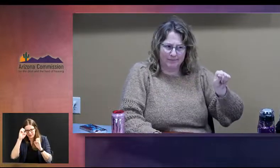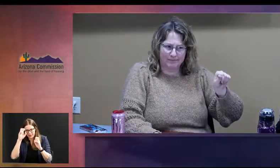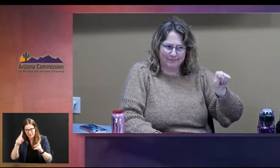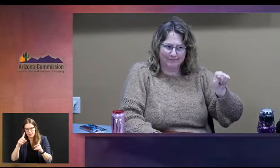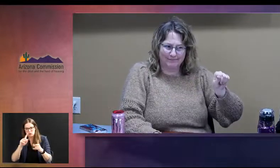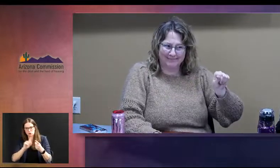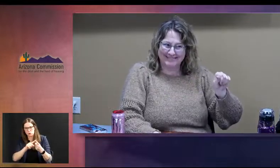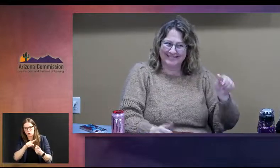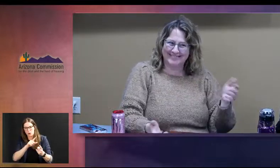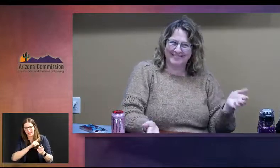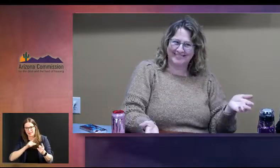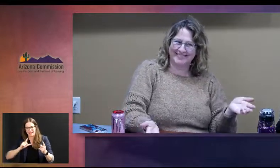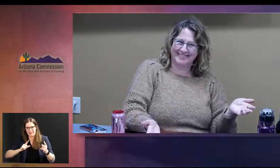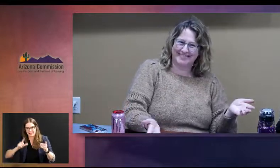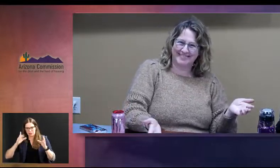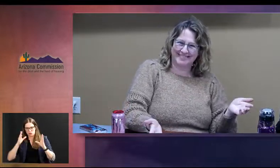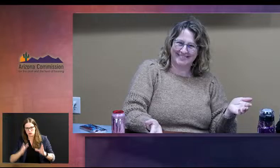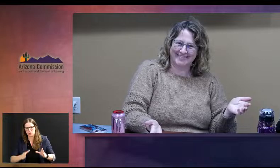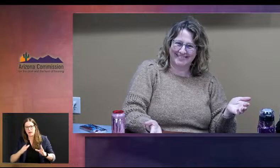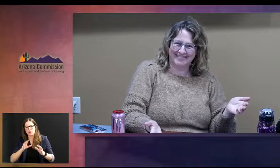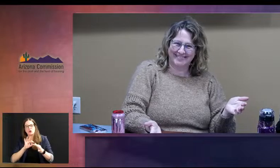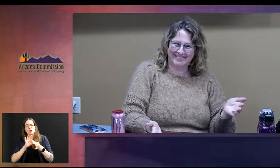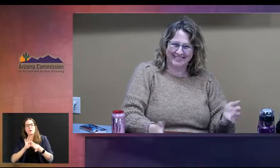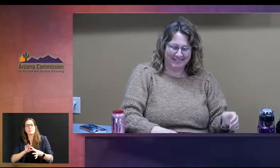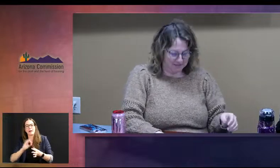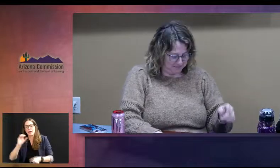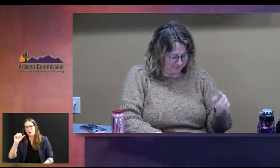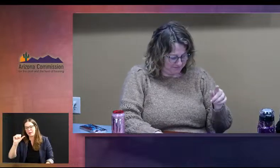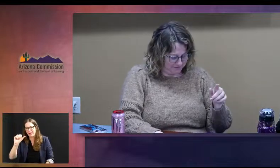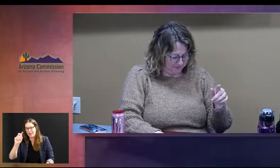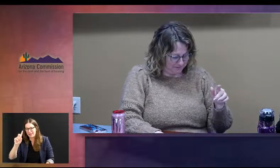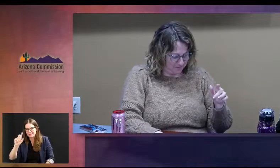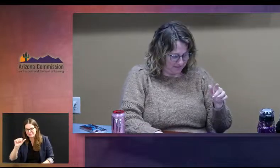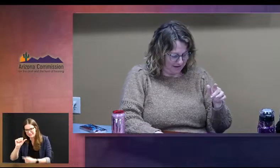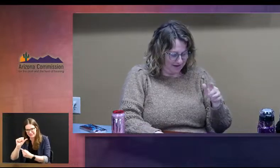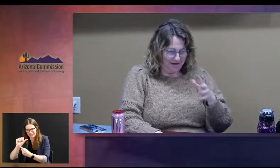terms of what the ADA entails and what it means?